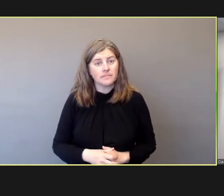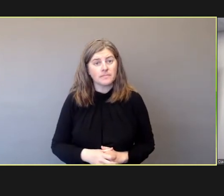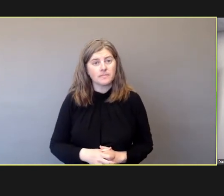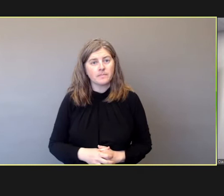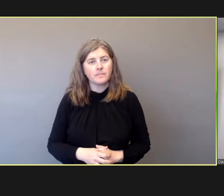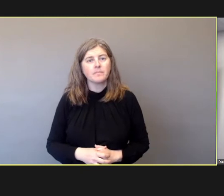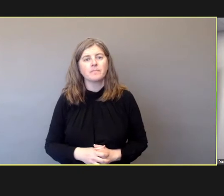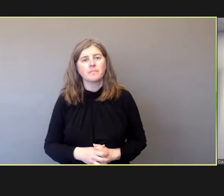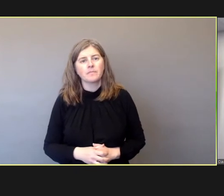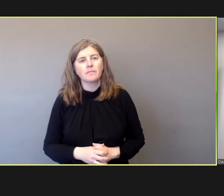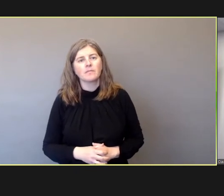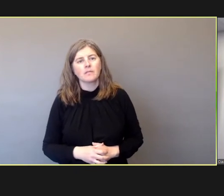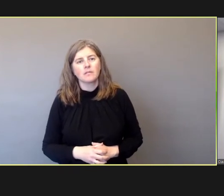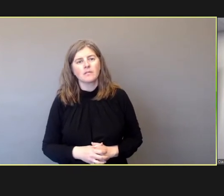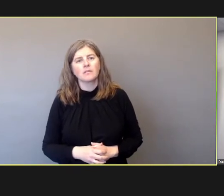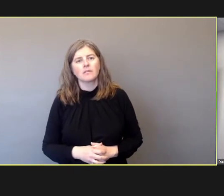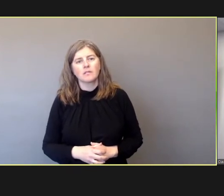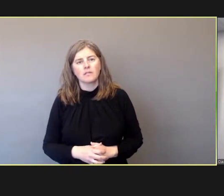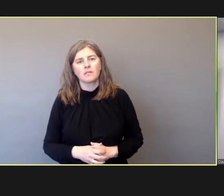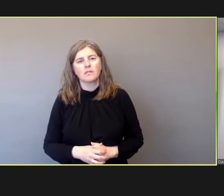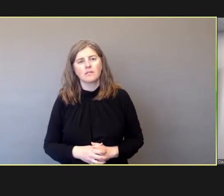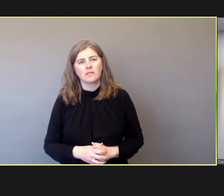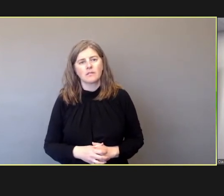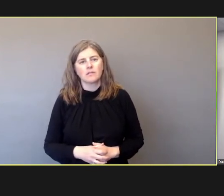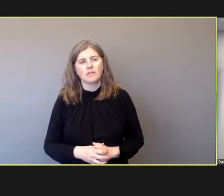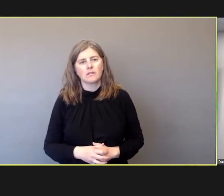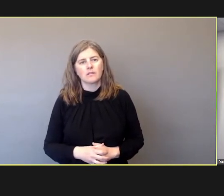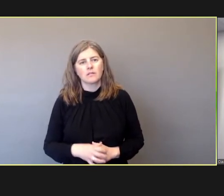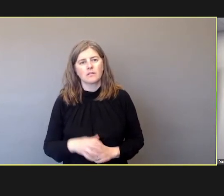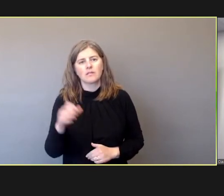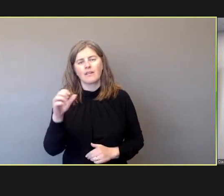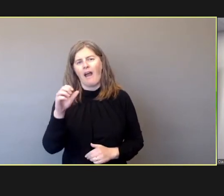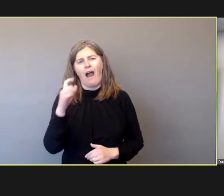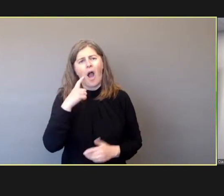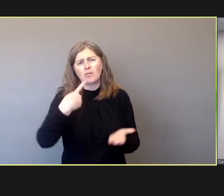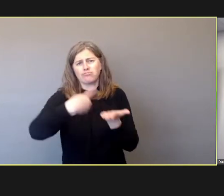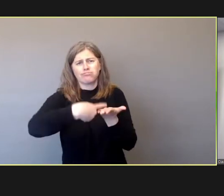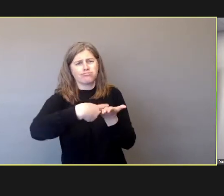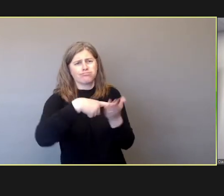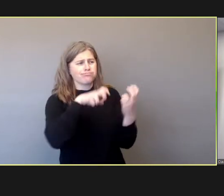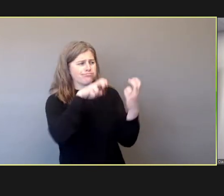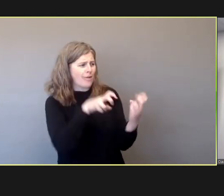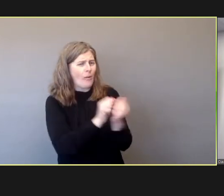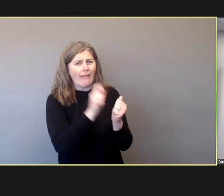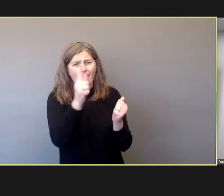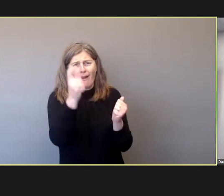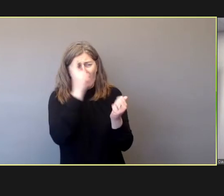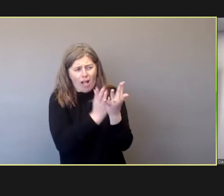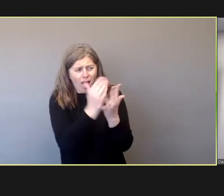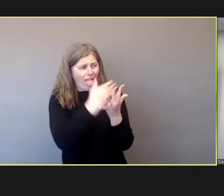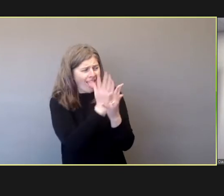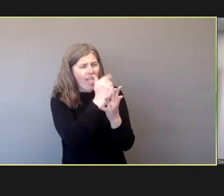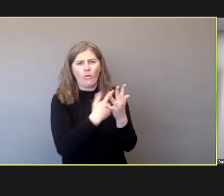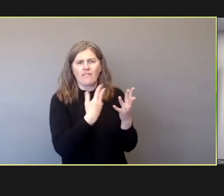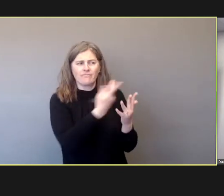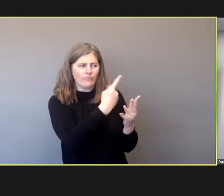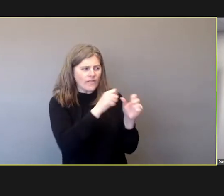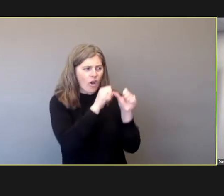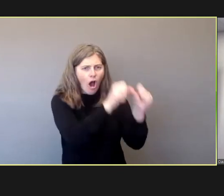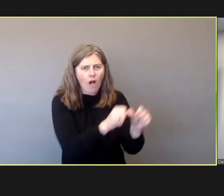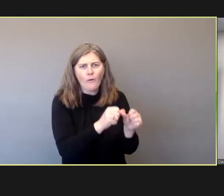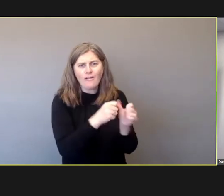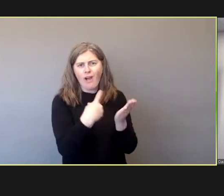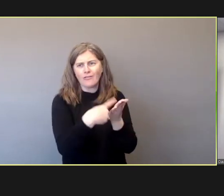I was really consulted by the governor before she made this decision in every way. You know, we've had an ongoing conversation about this